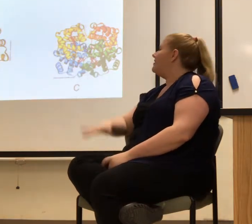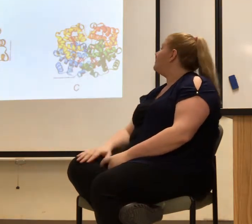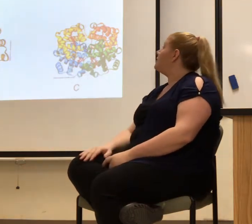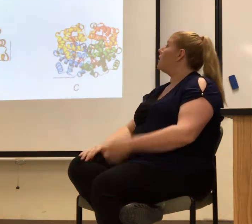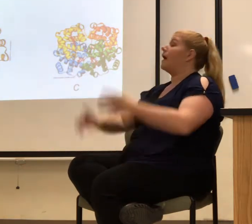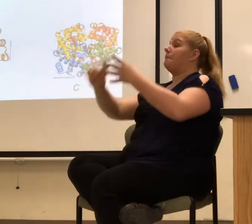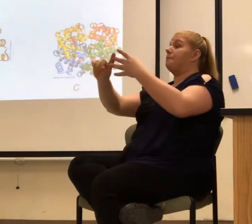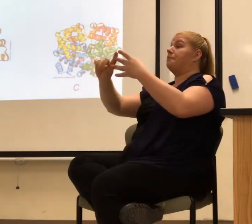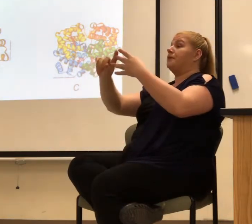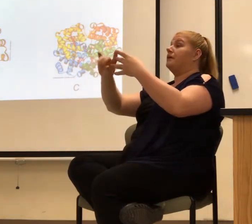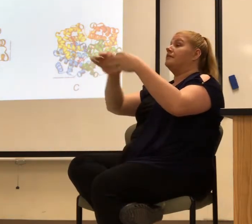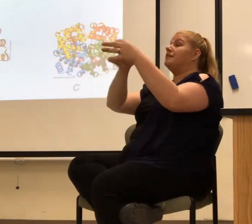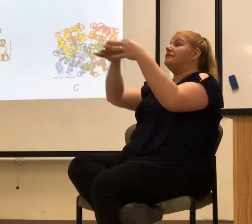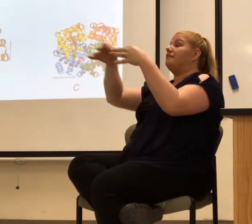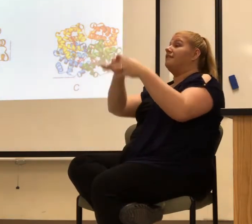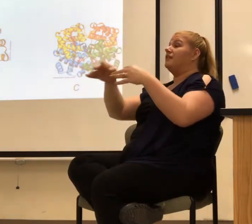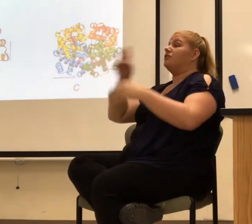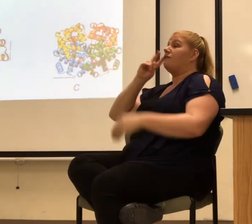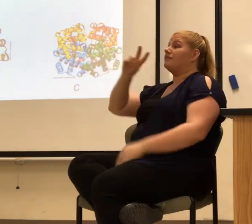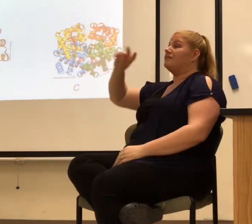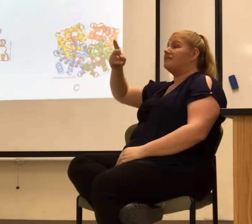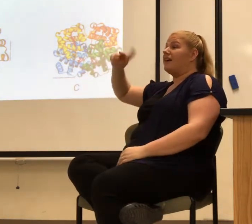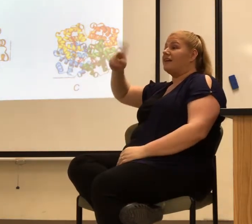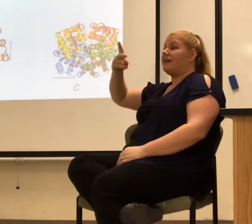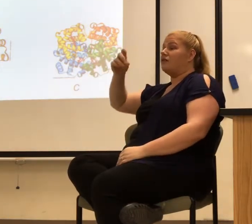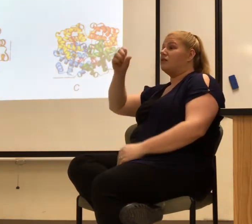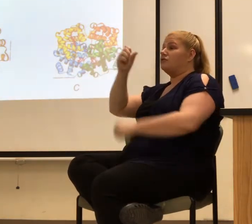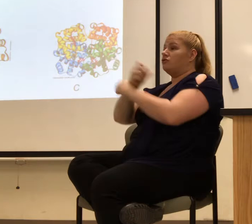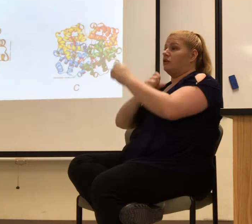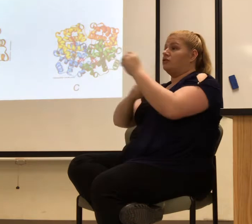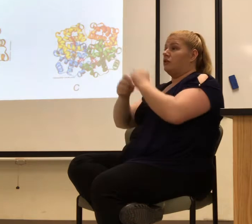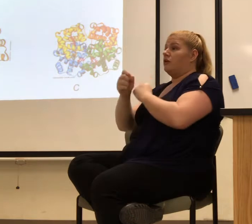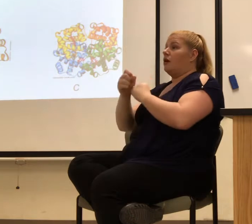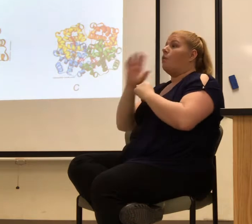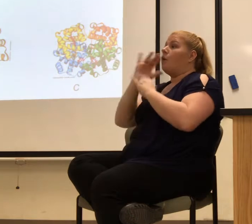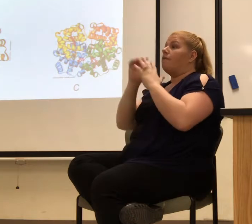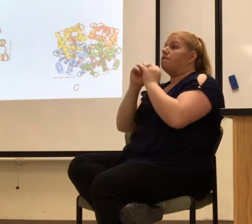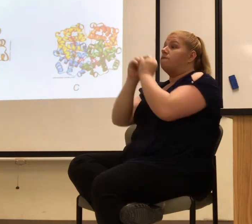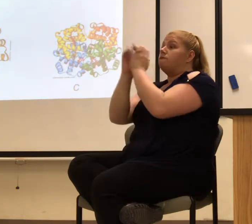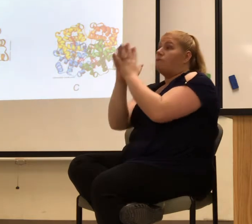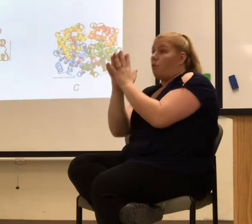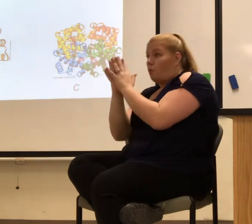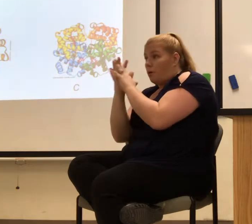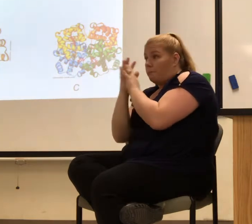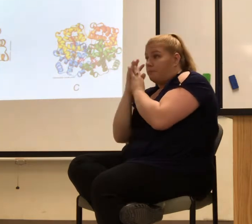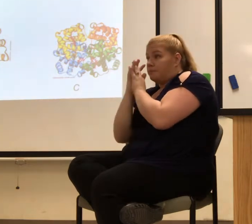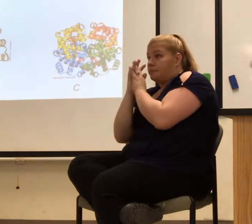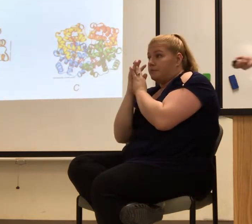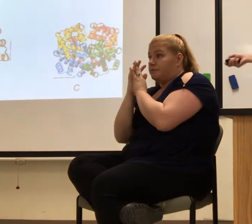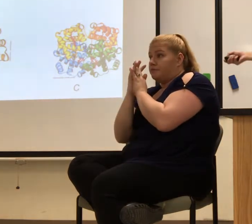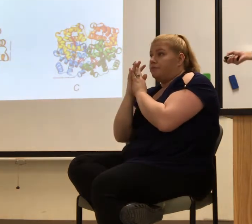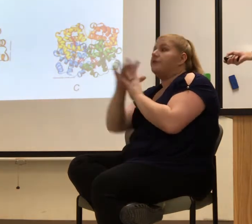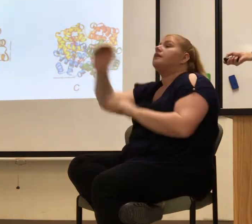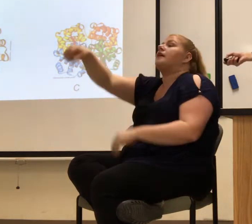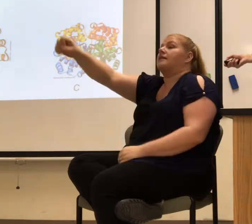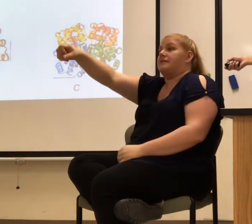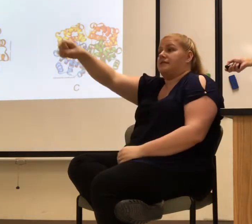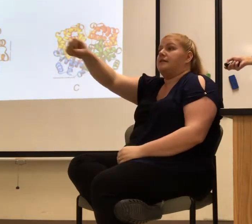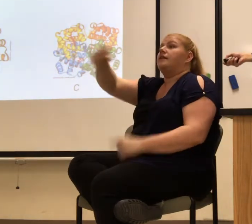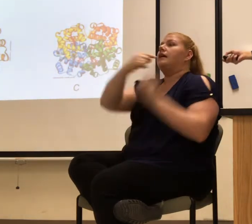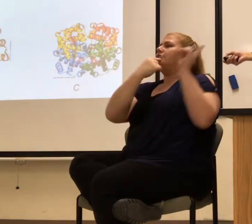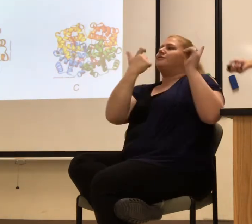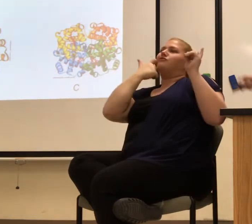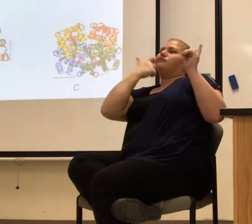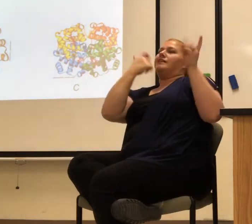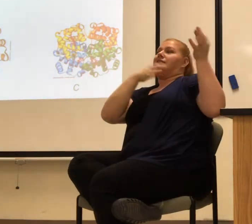secondary structure is it forms an alpha helix or beta pleated sheet. So that's an alpha